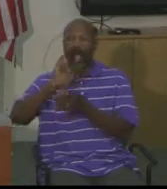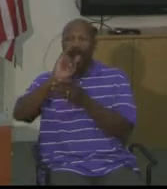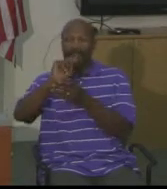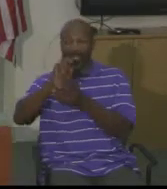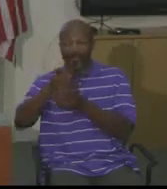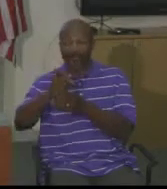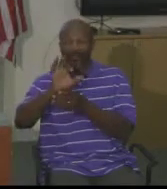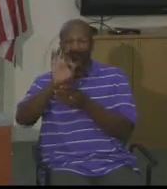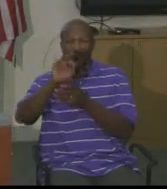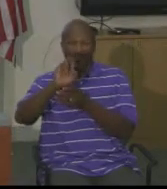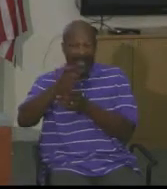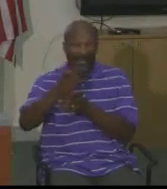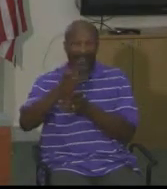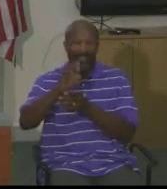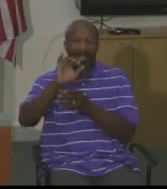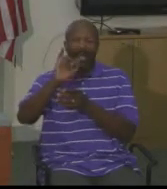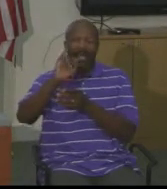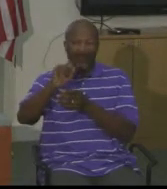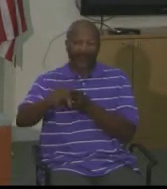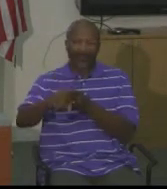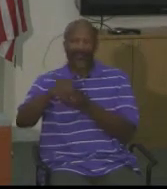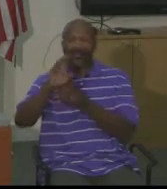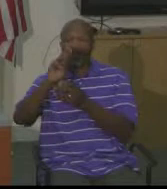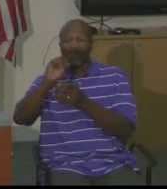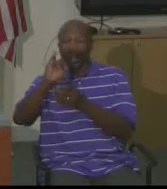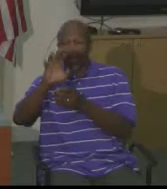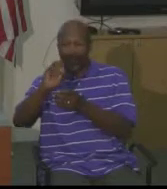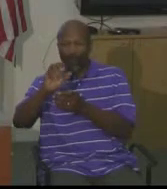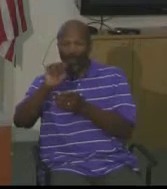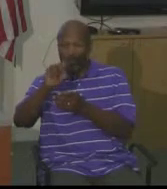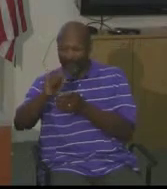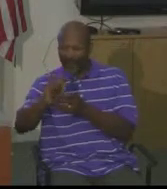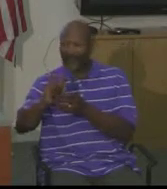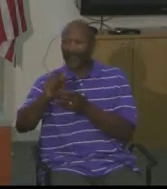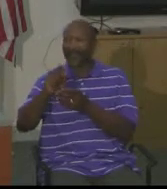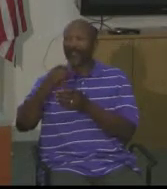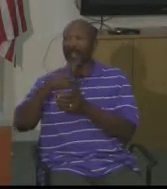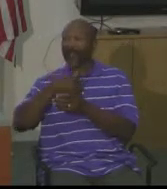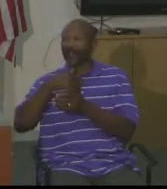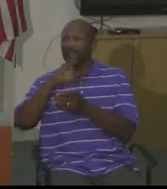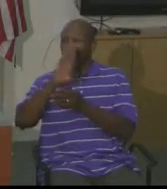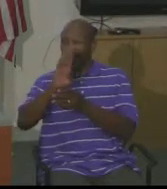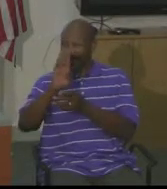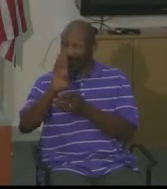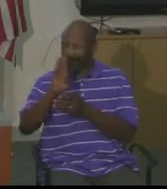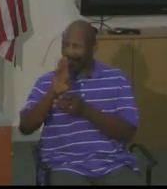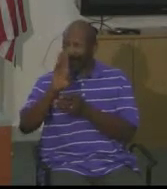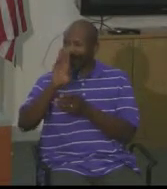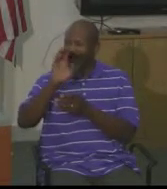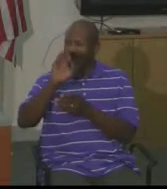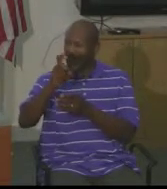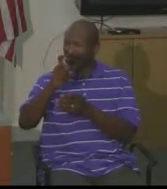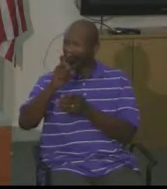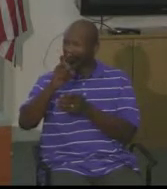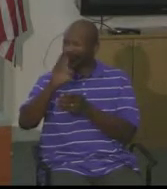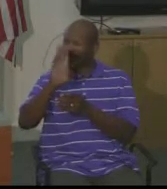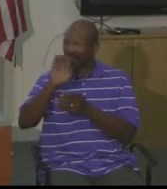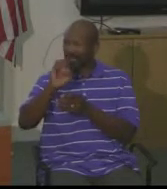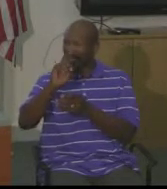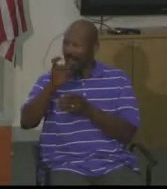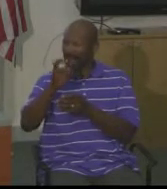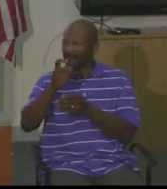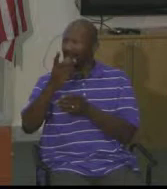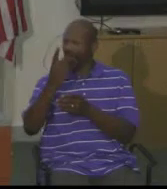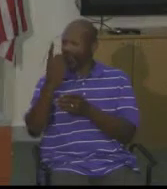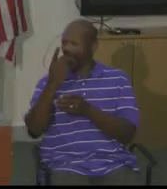Flex AT, Micro AT. There's a B, there's a BX, BTX, and